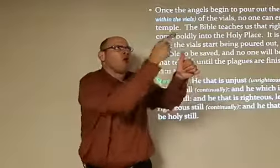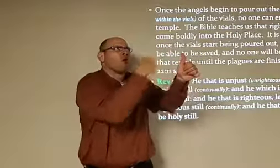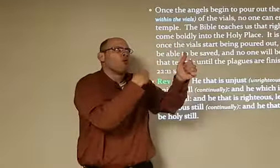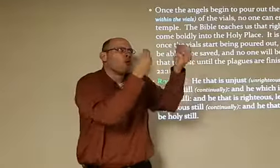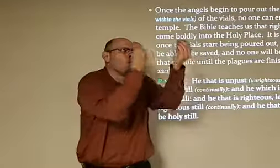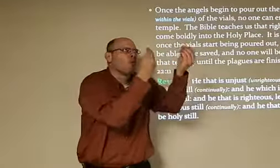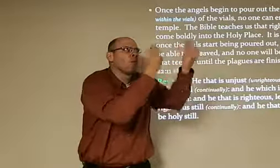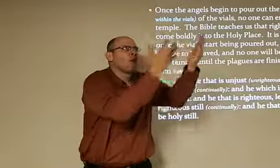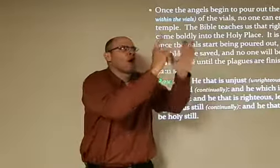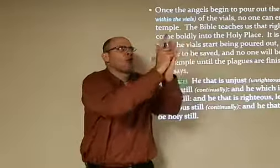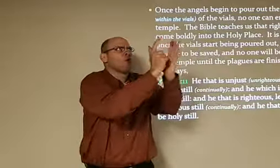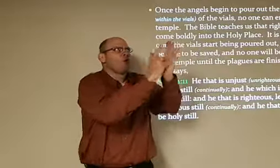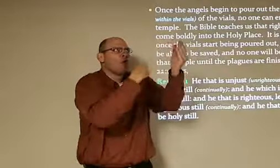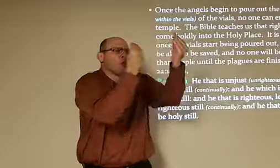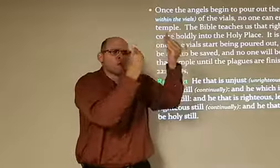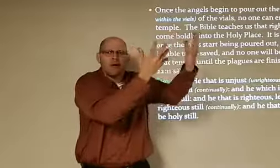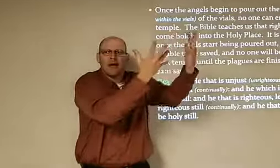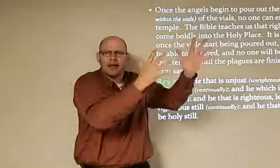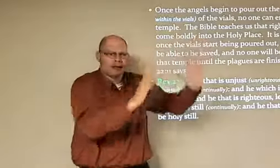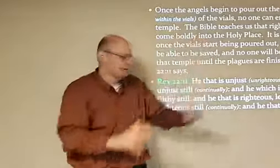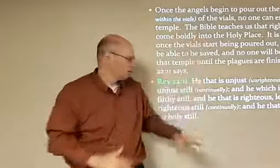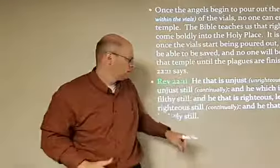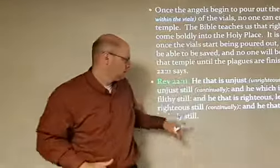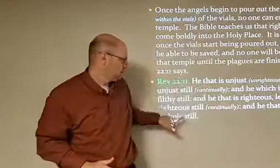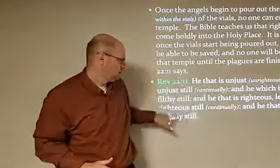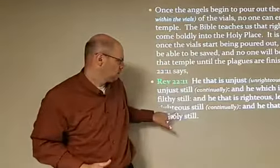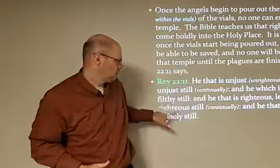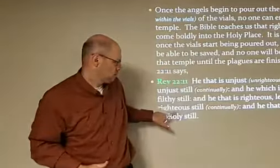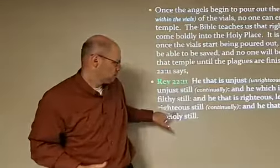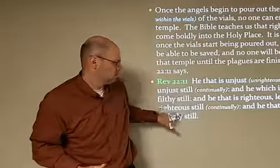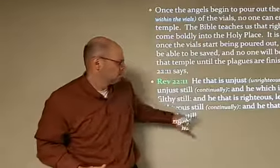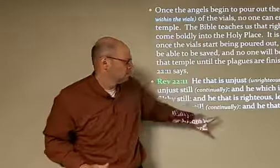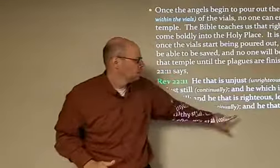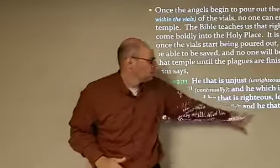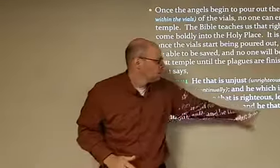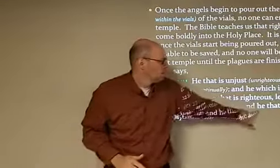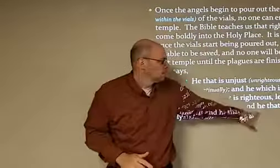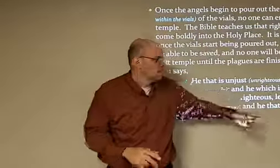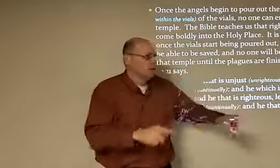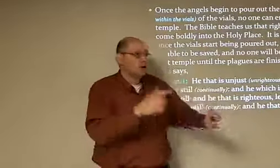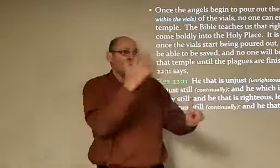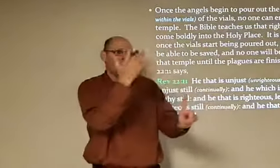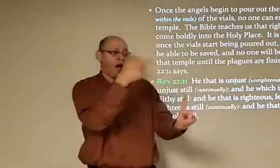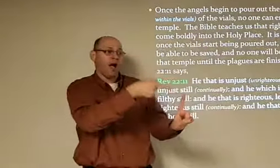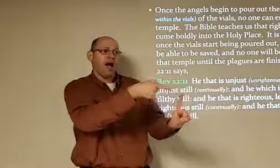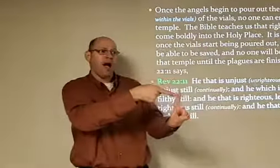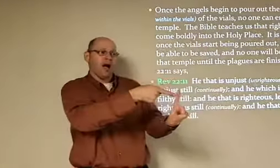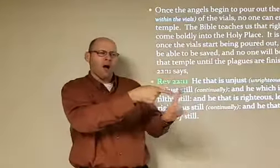Chosen God, chosen to obey the law, chosen to obey him. And he that is